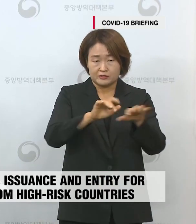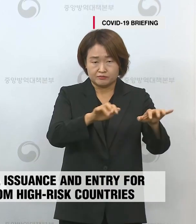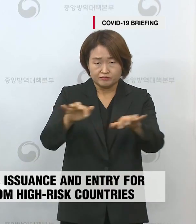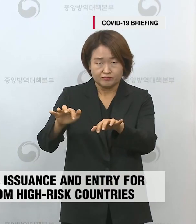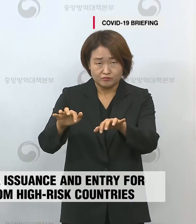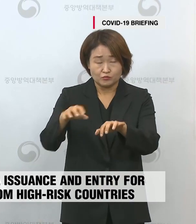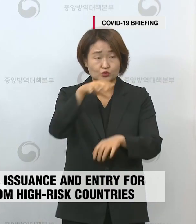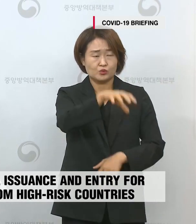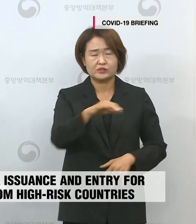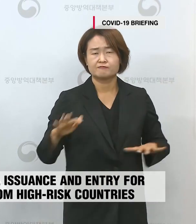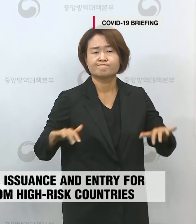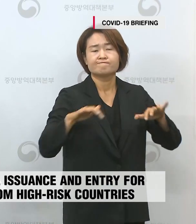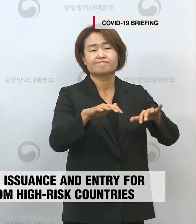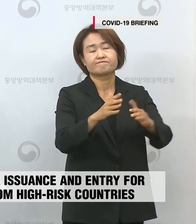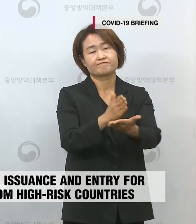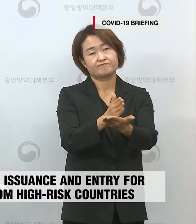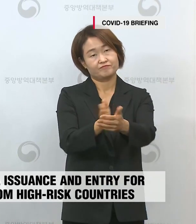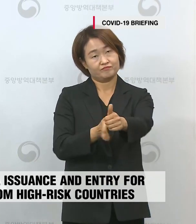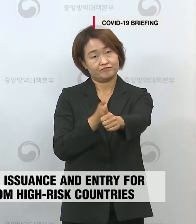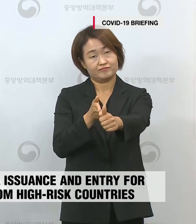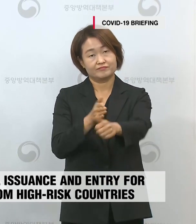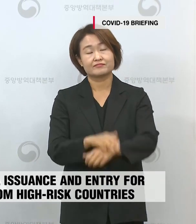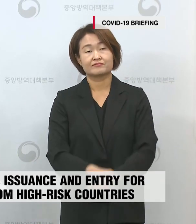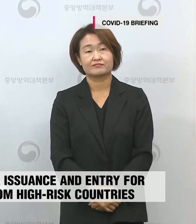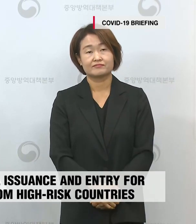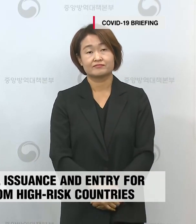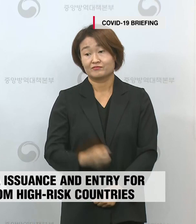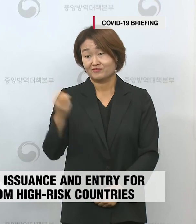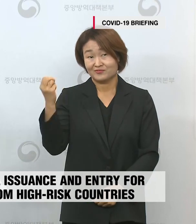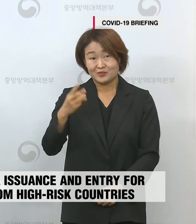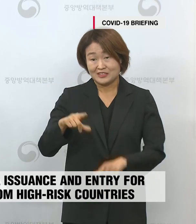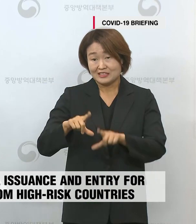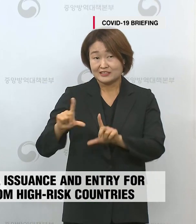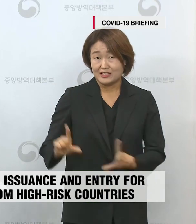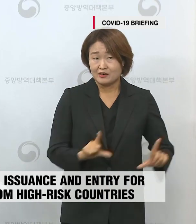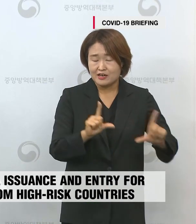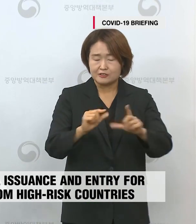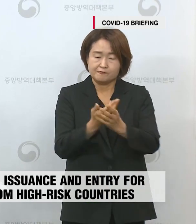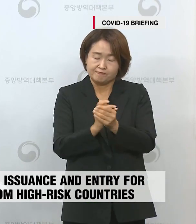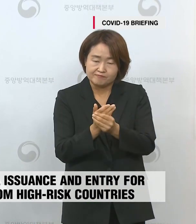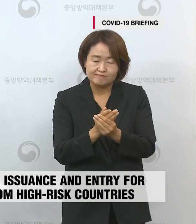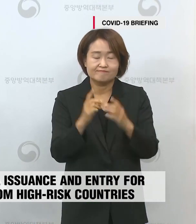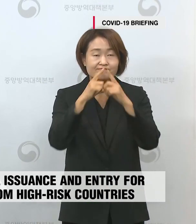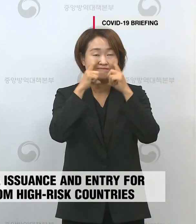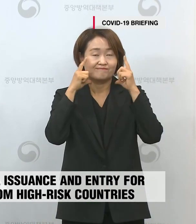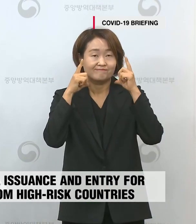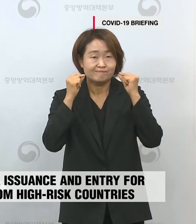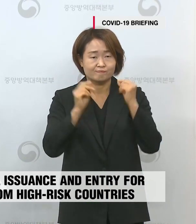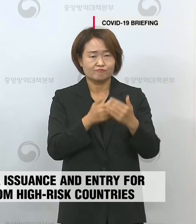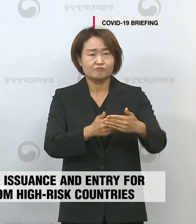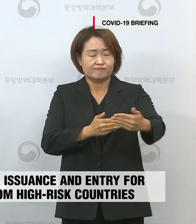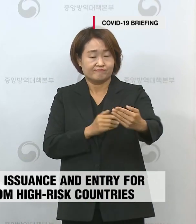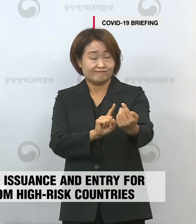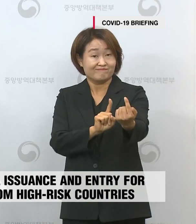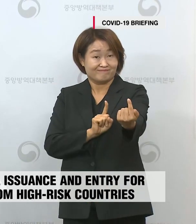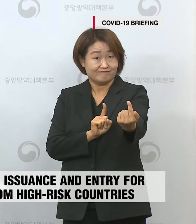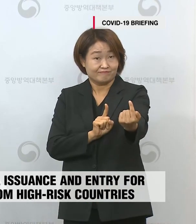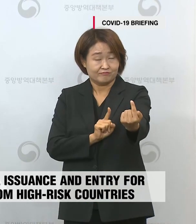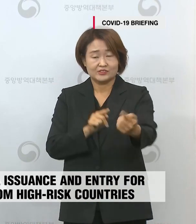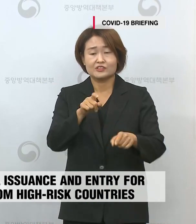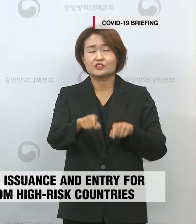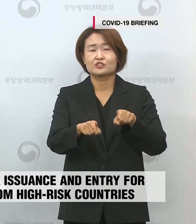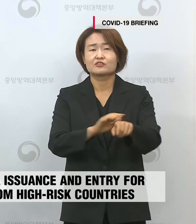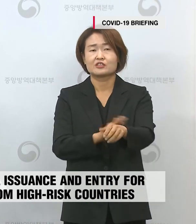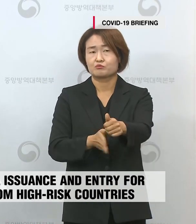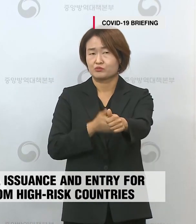from having meetings, outings, and group meetings as well. And please refrain from going to multi-use facilities. And